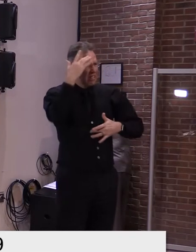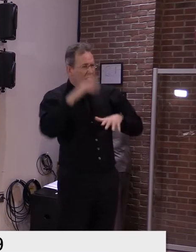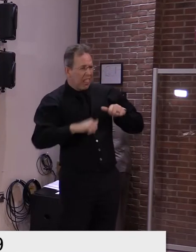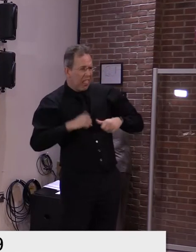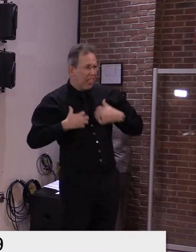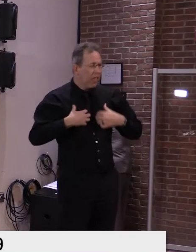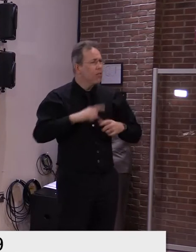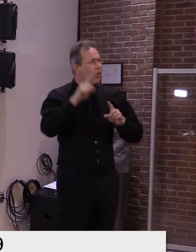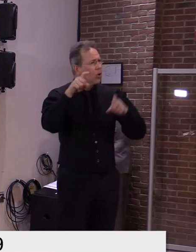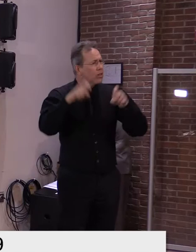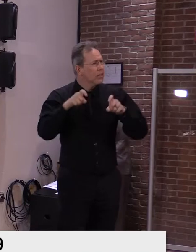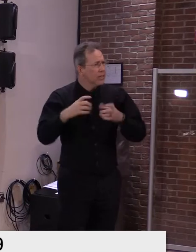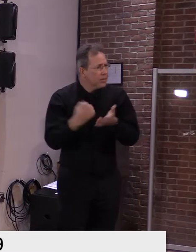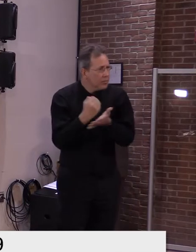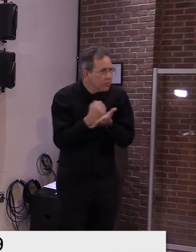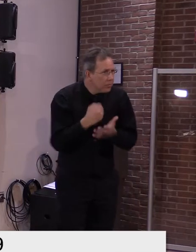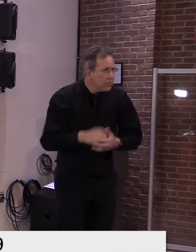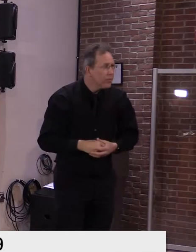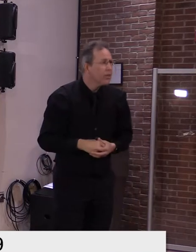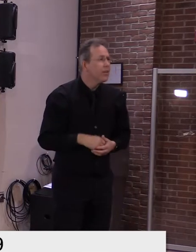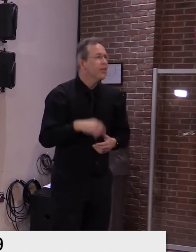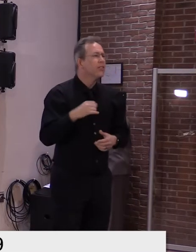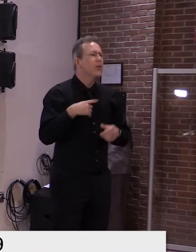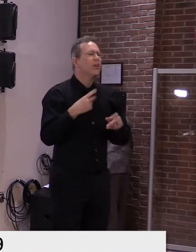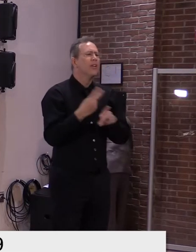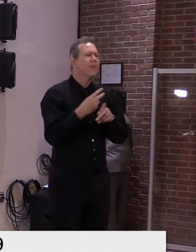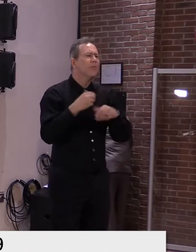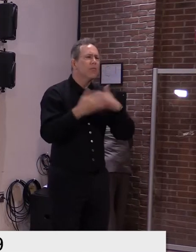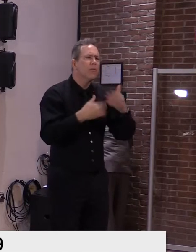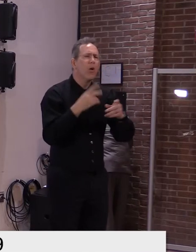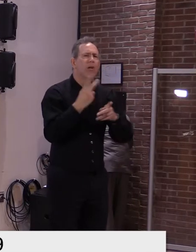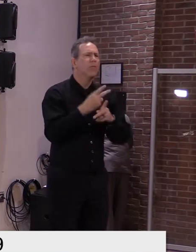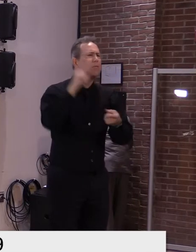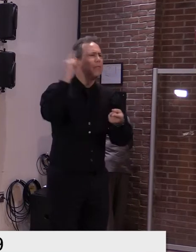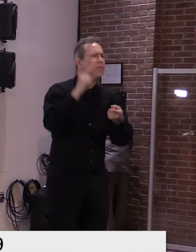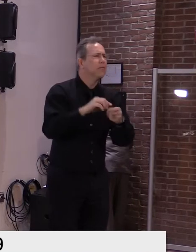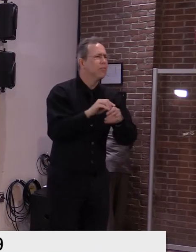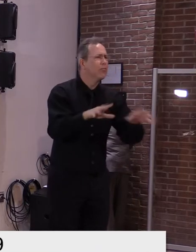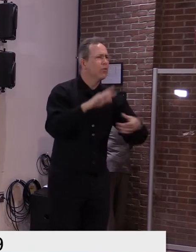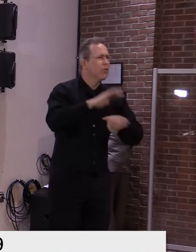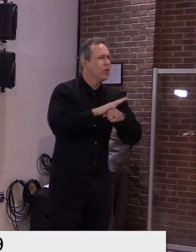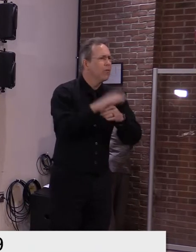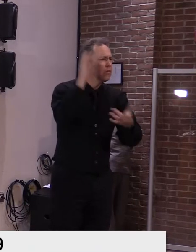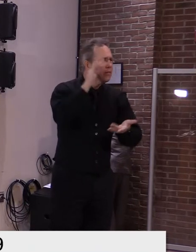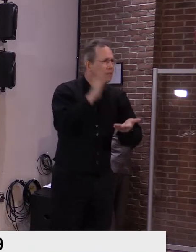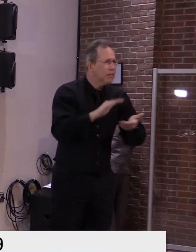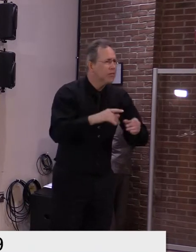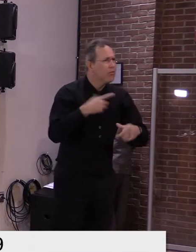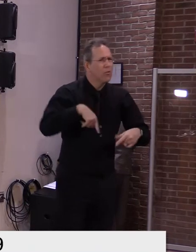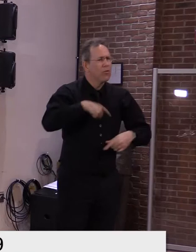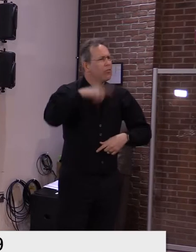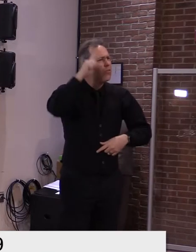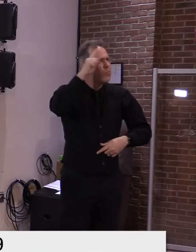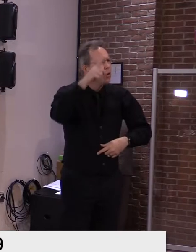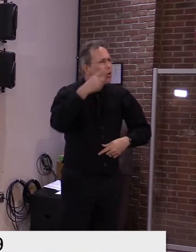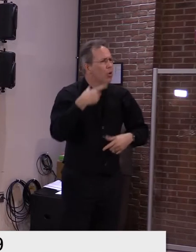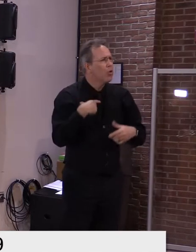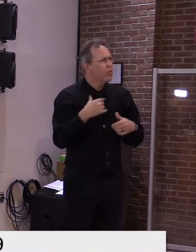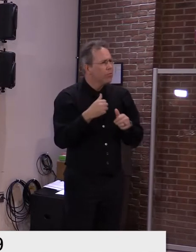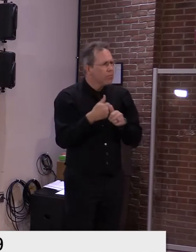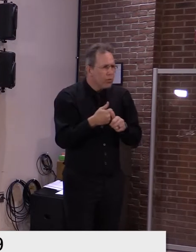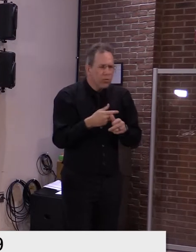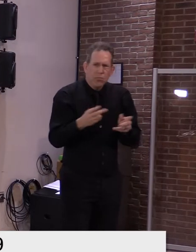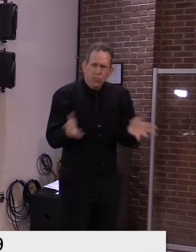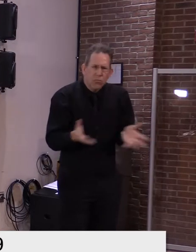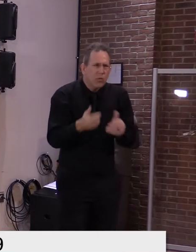This means be smart about the things you're doing every day. Wear a mask, keep your distance,